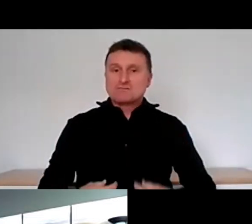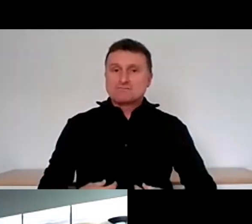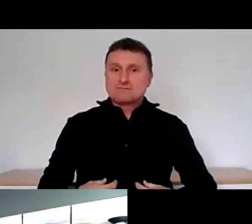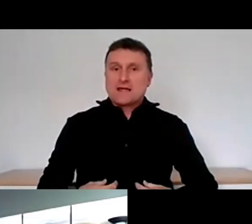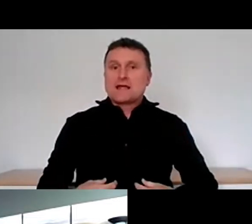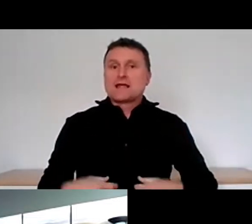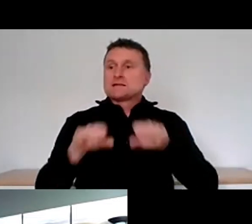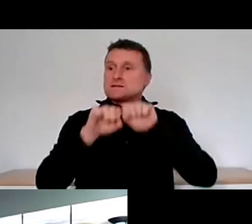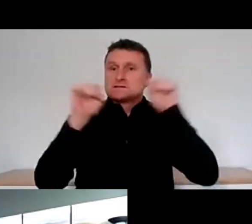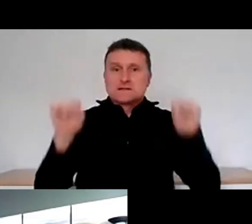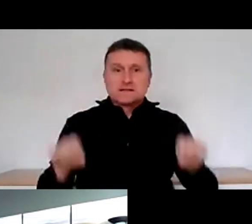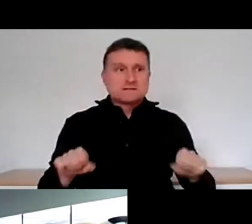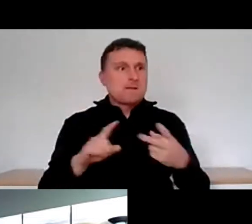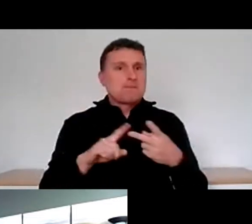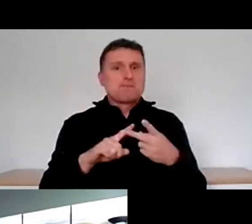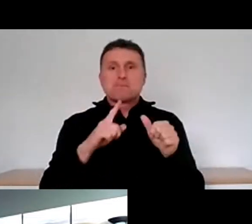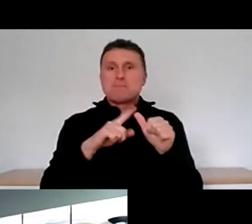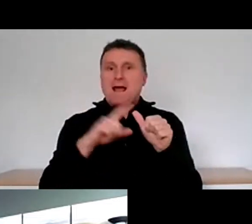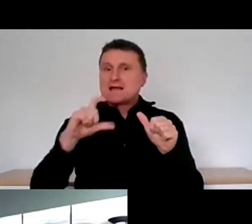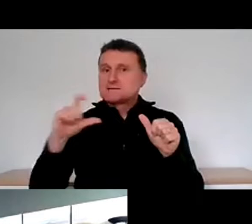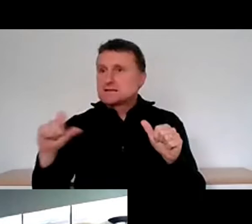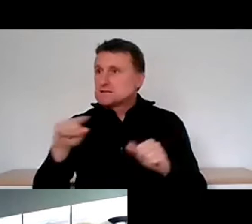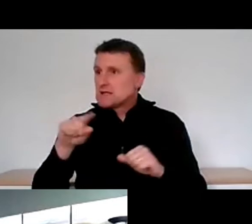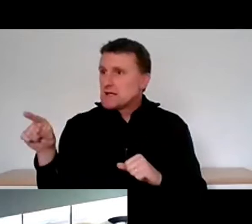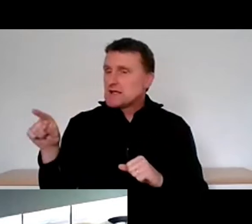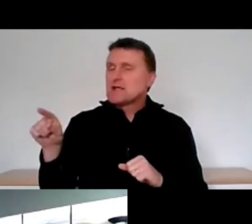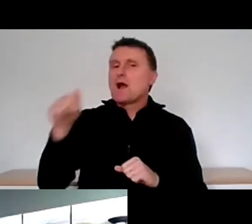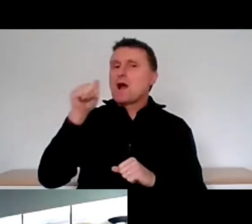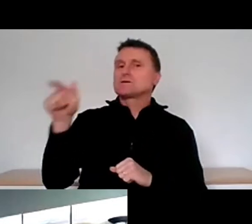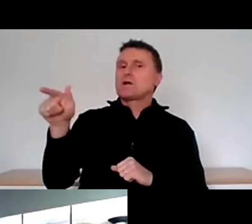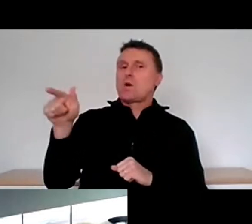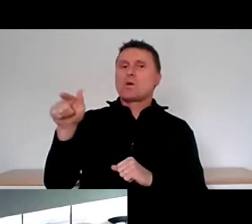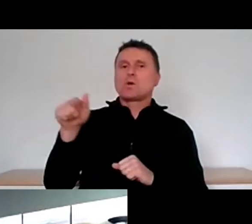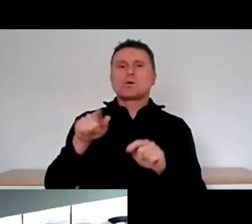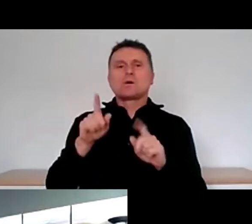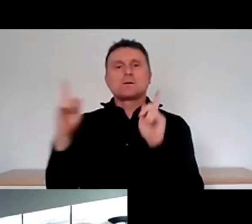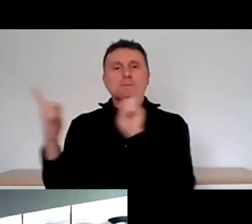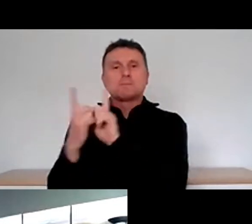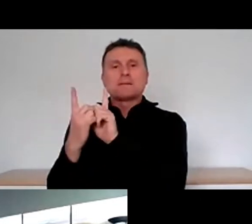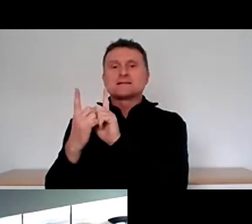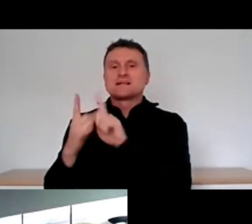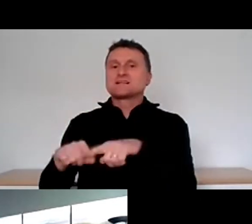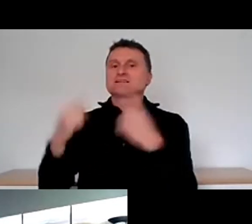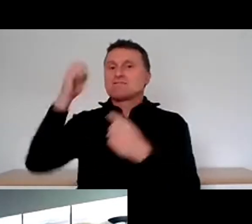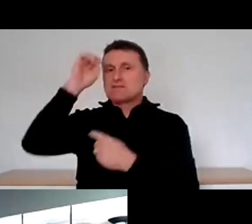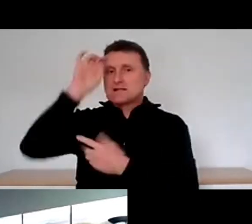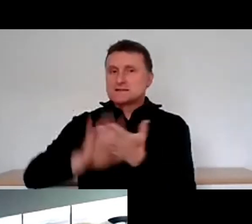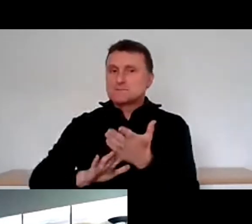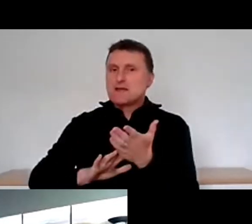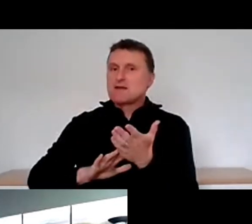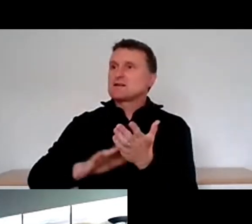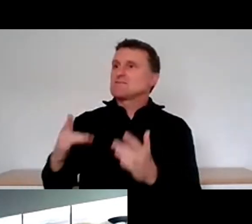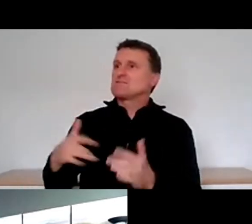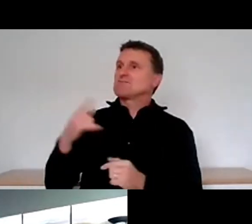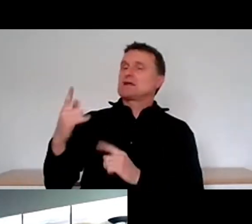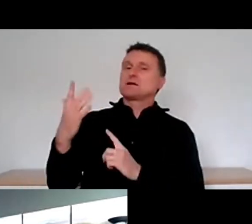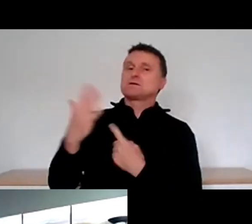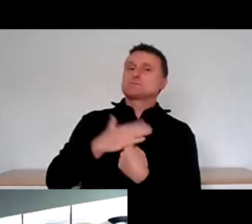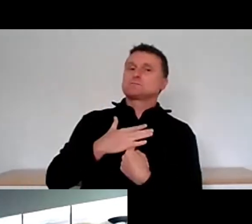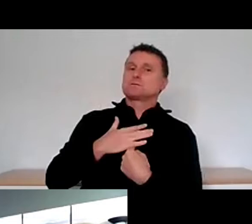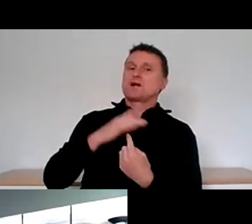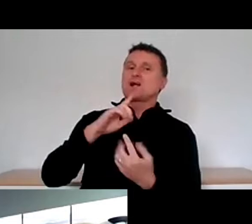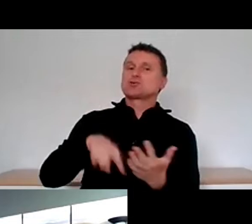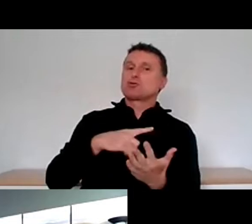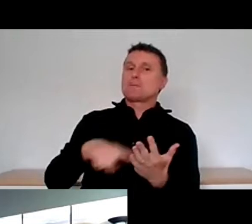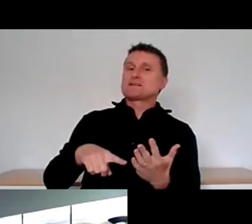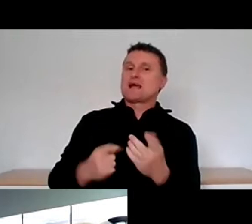are really quite discriminating experiences. And the further into that I started looking at